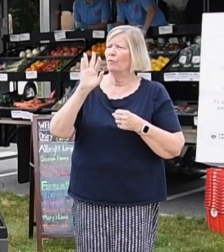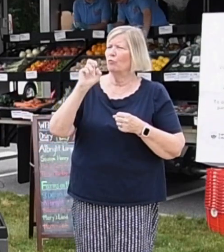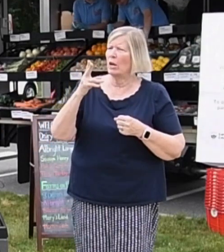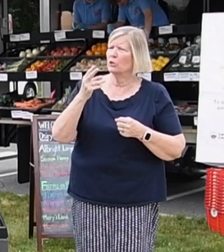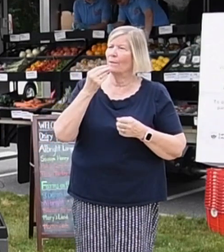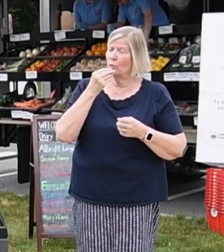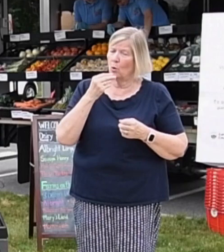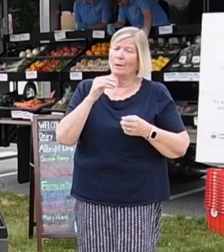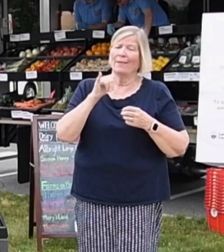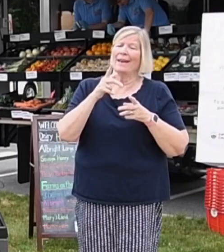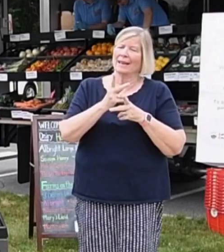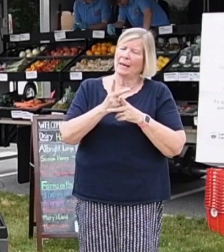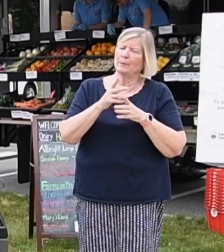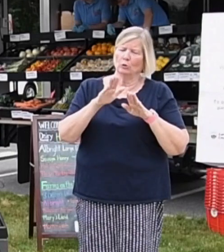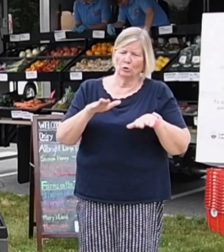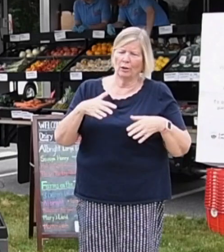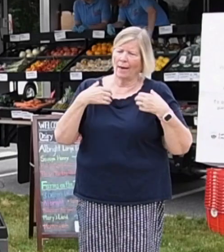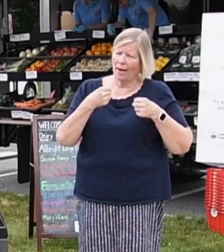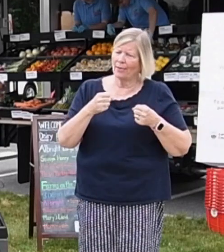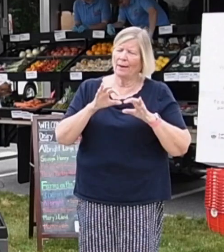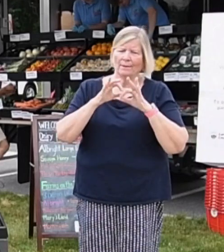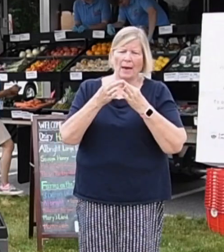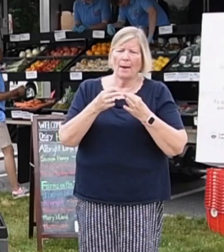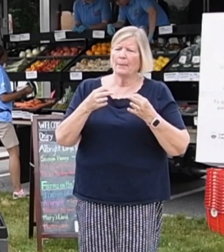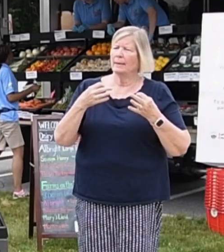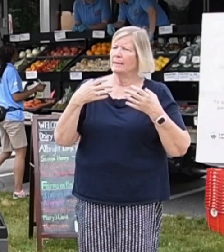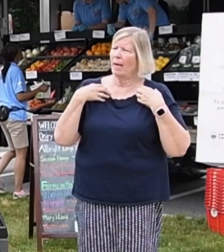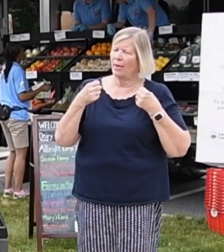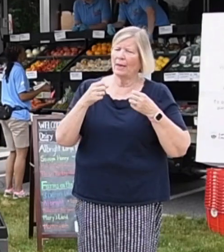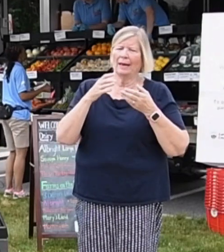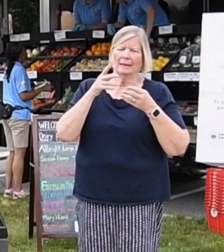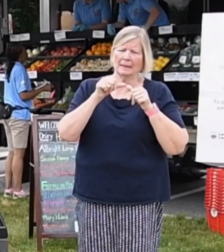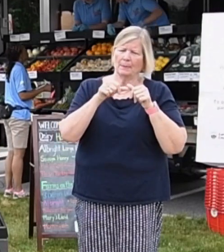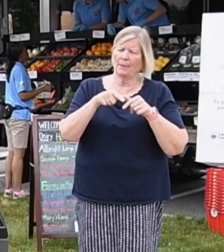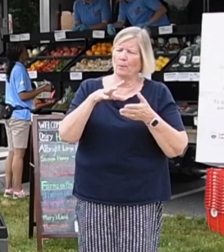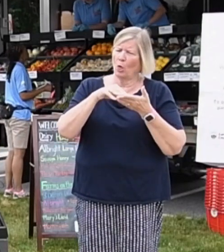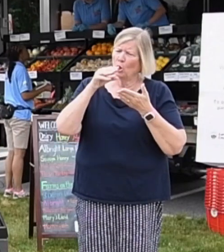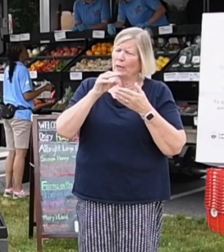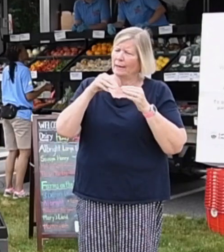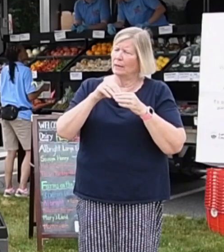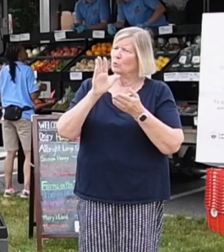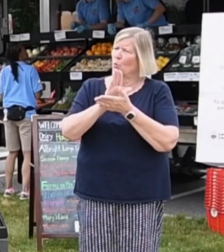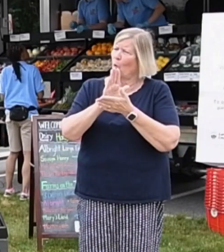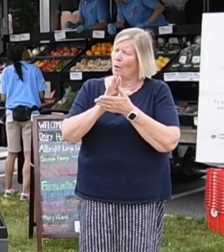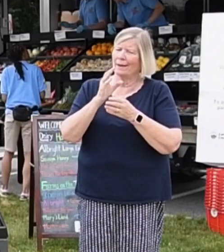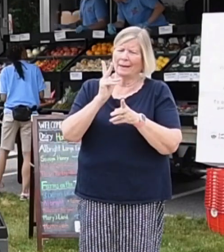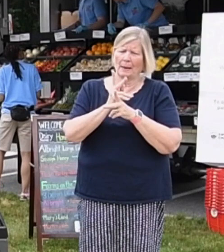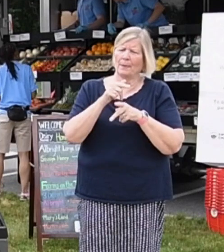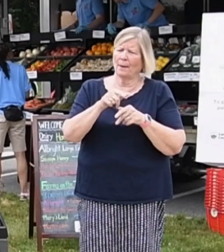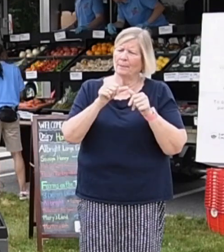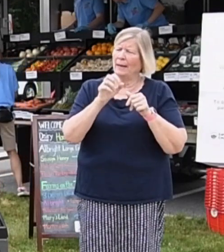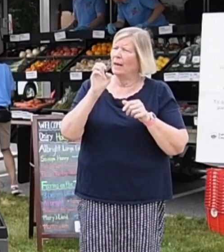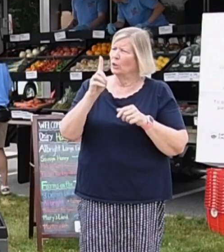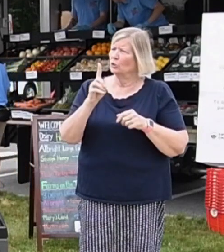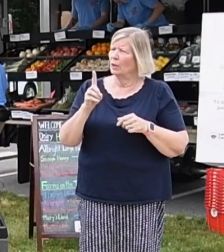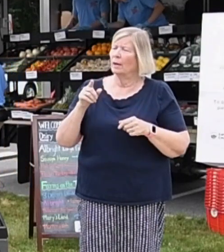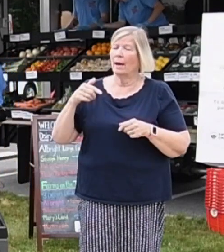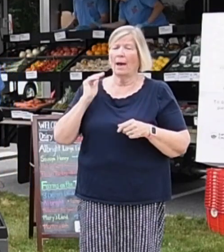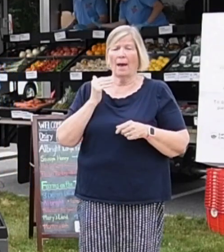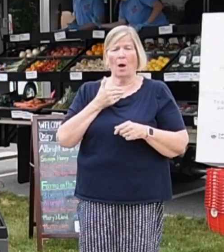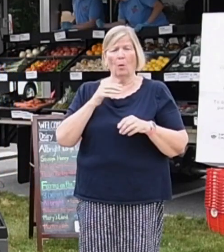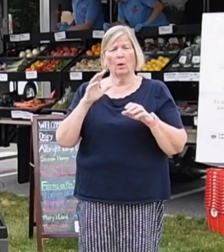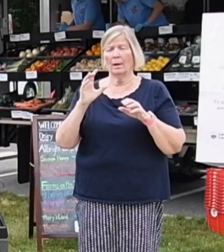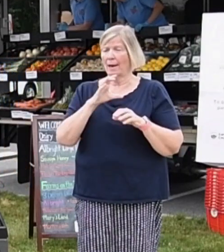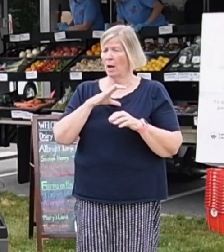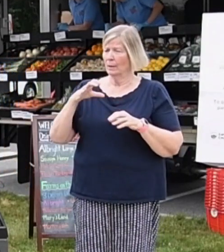food keeps families healthy, keeps children healthy, keeps them learning in schools, and keeps them educated. The Community Action Council's partnership with